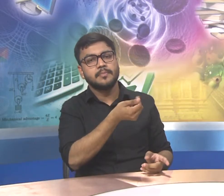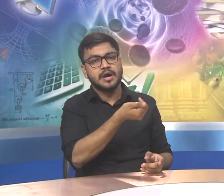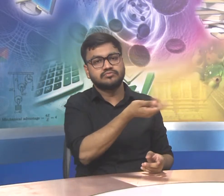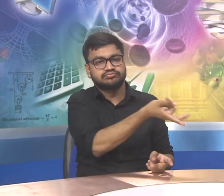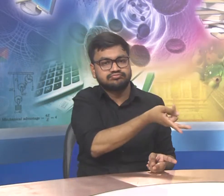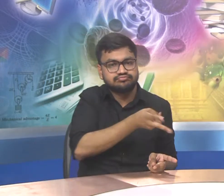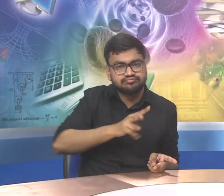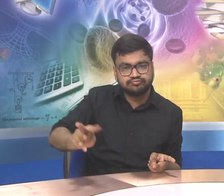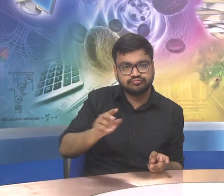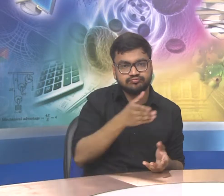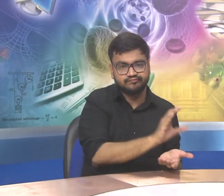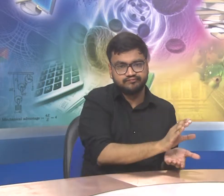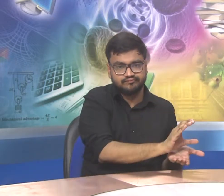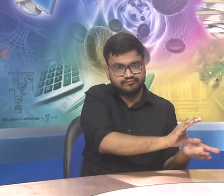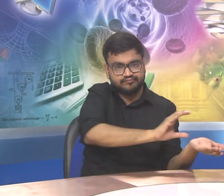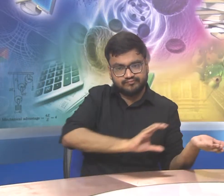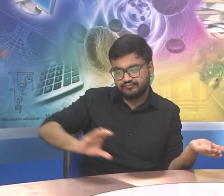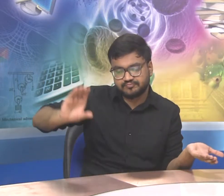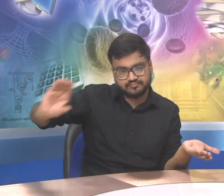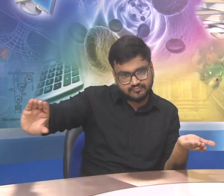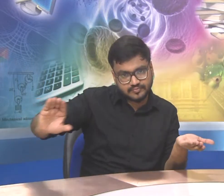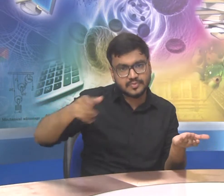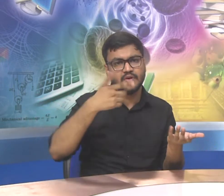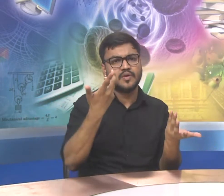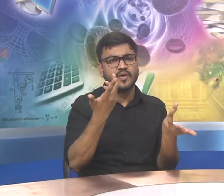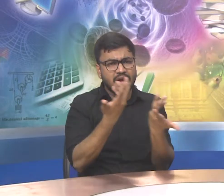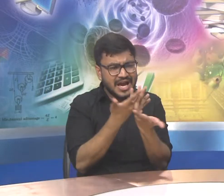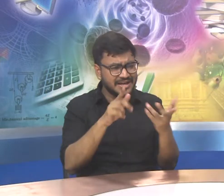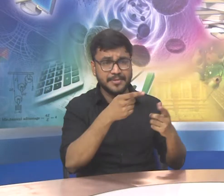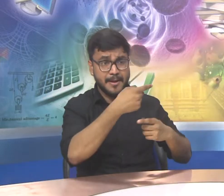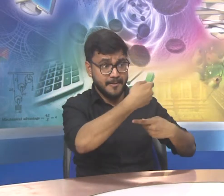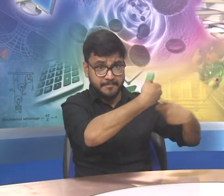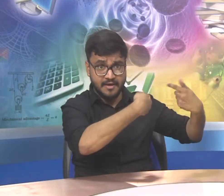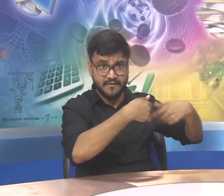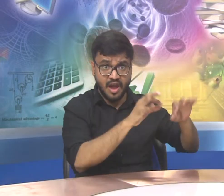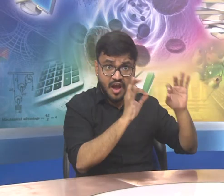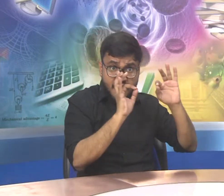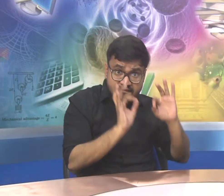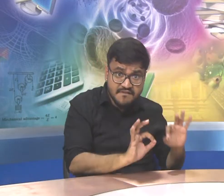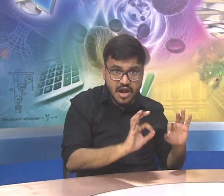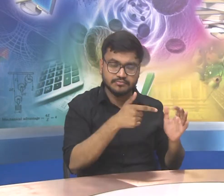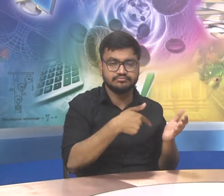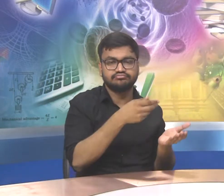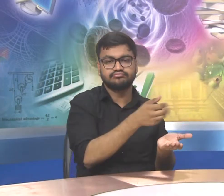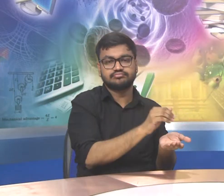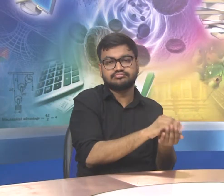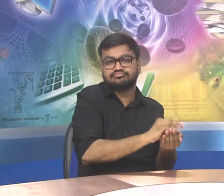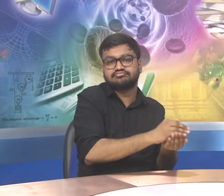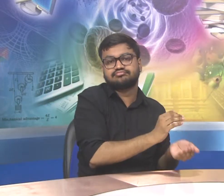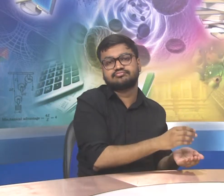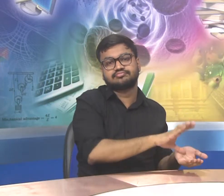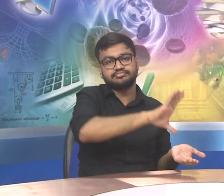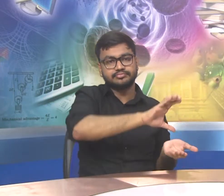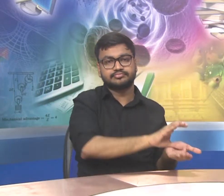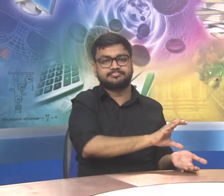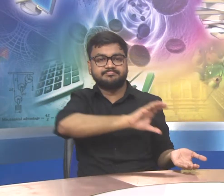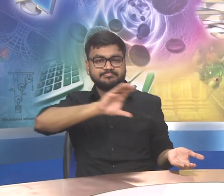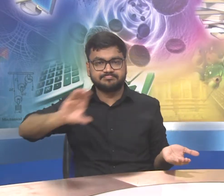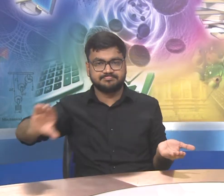But loans are generally granted against the security of certain assets.